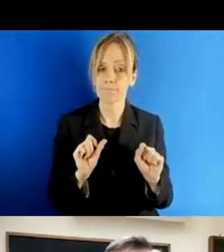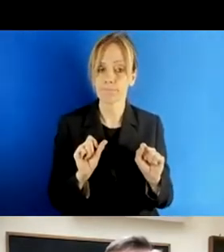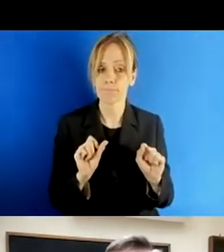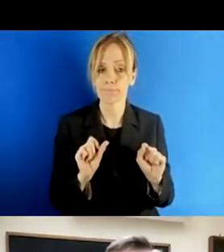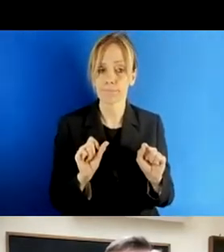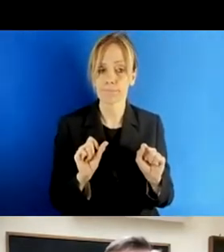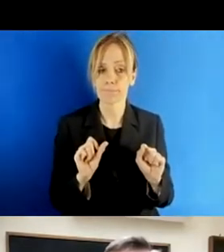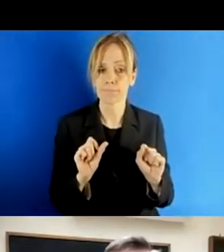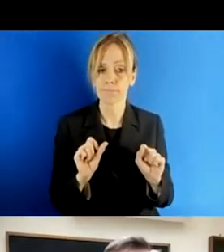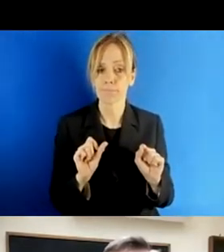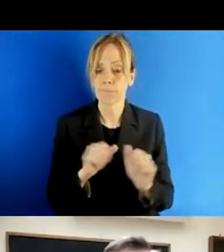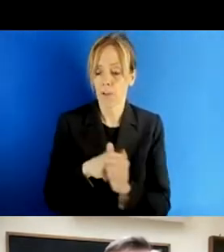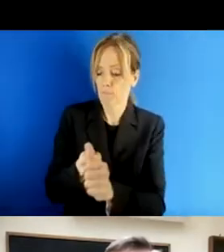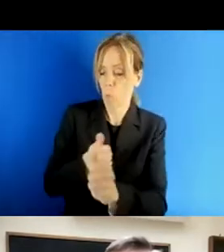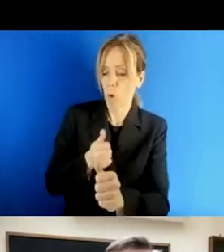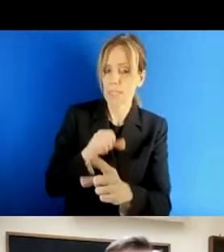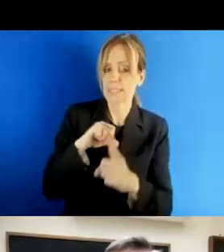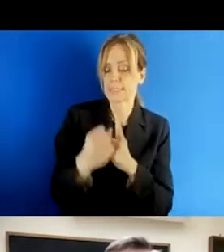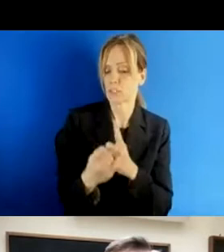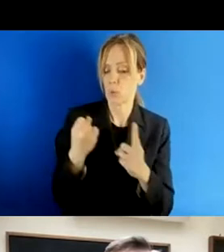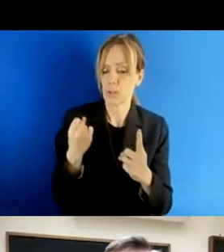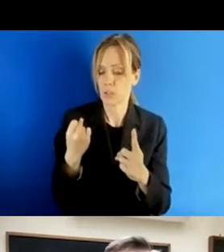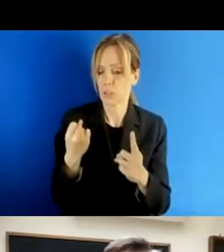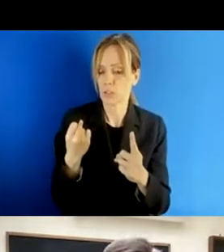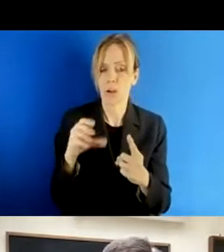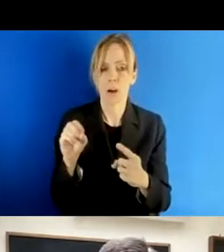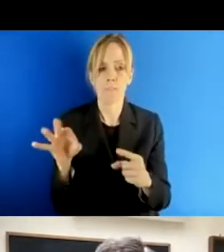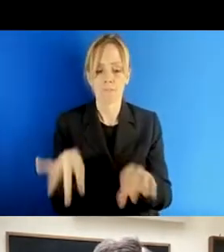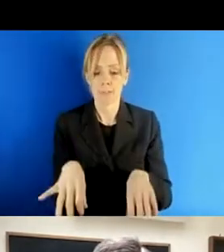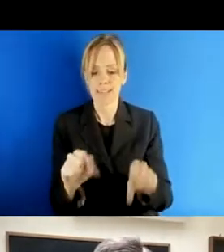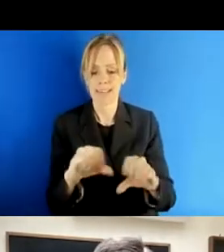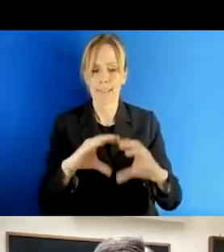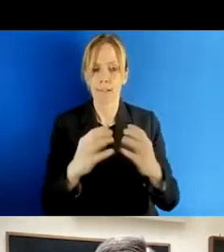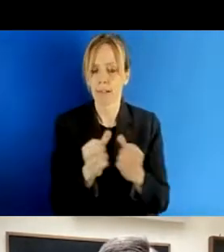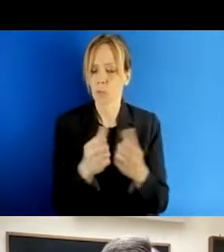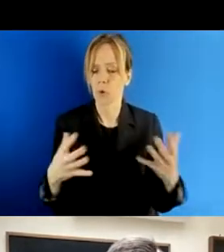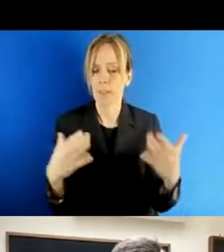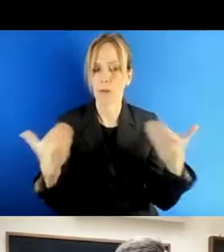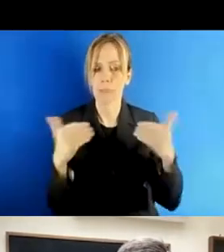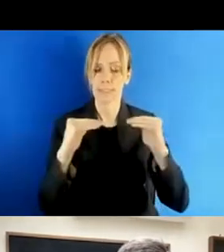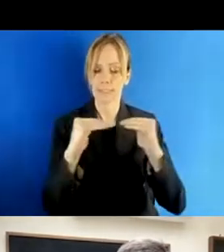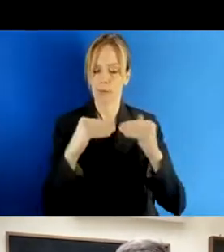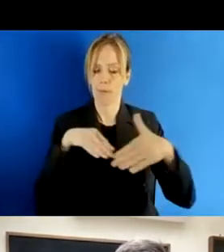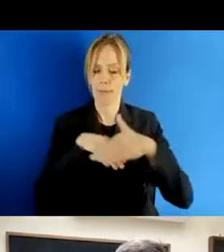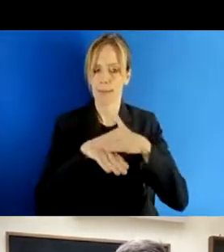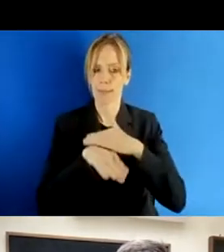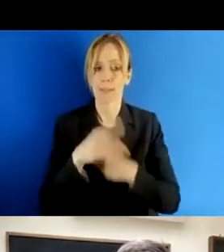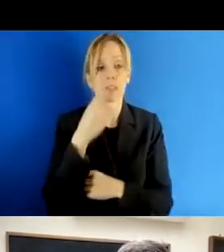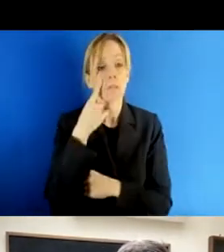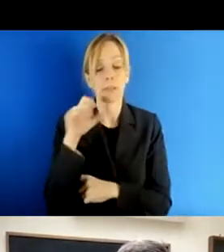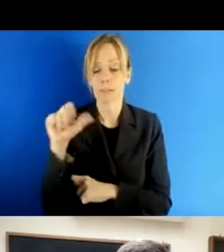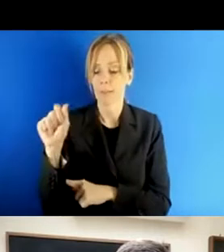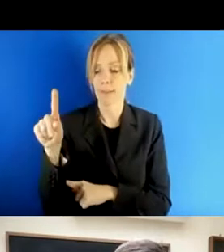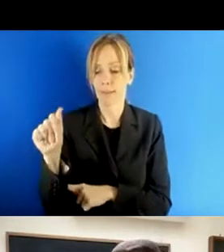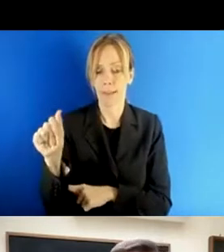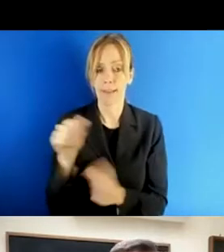in a situation in which they have to take a class without accommodation, without equal access. Because of the ADA, a student can